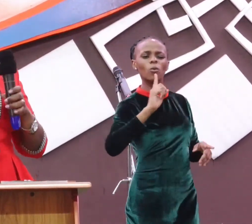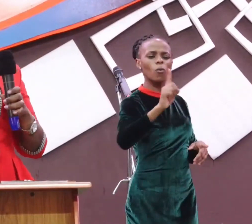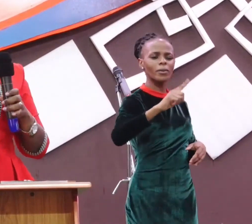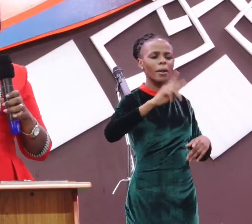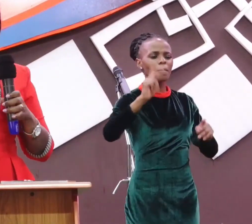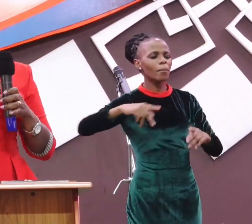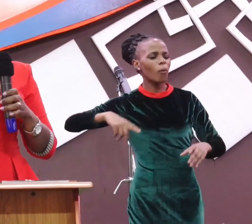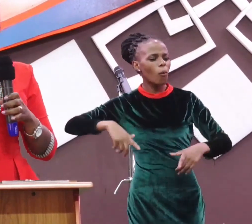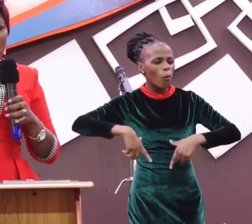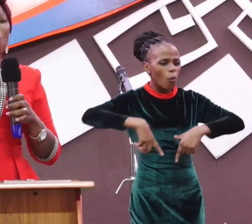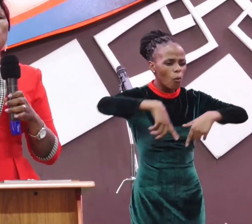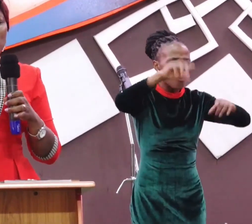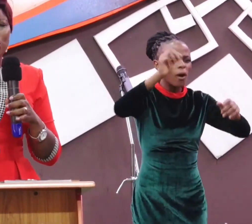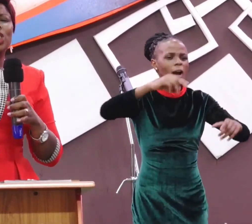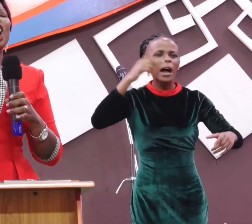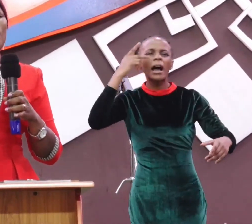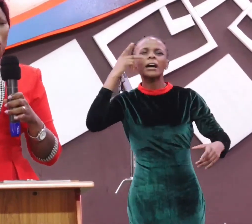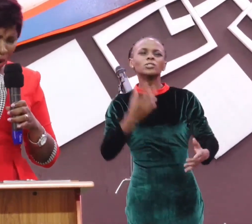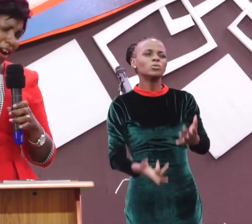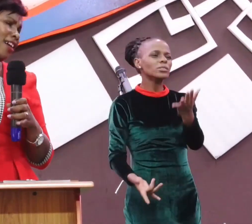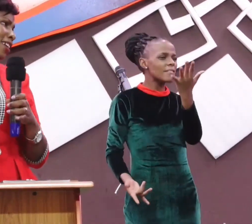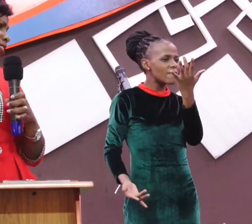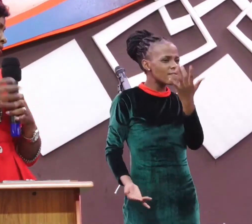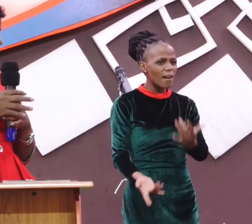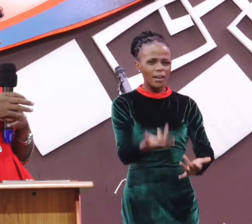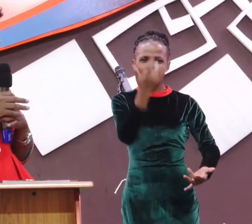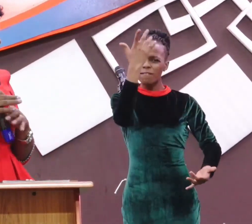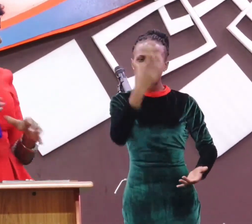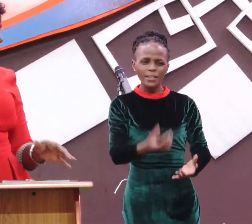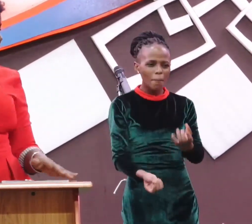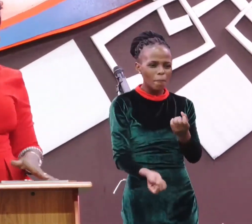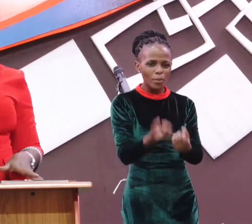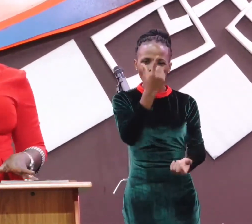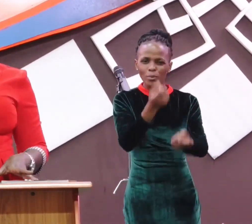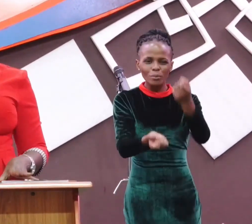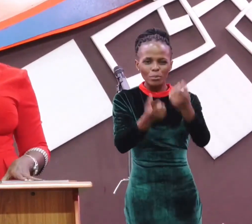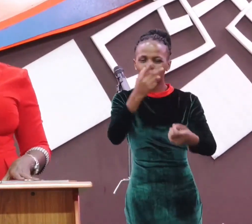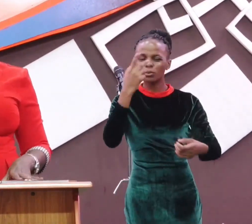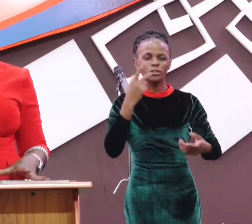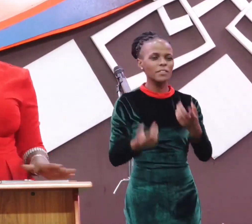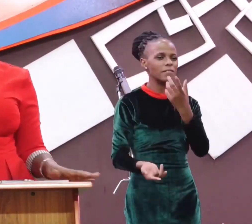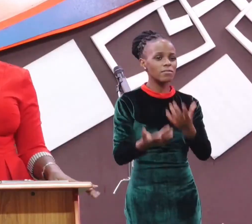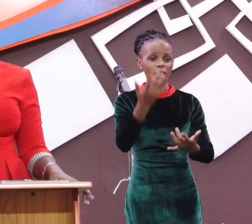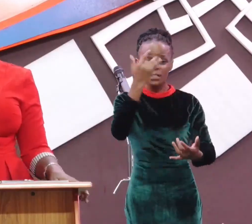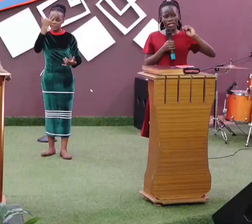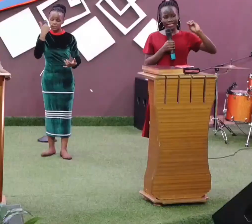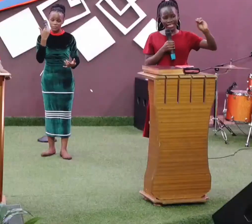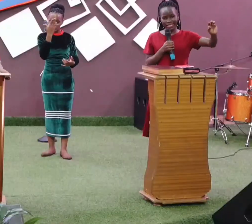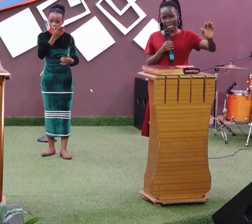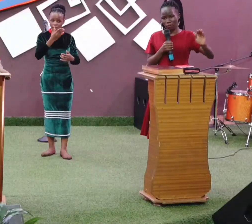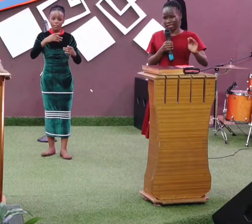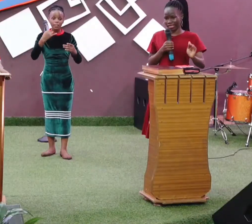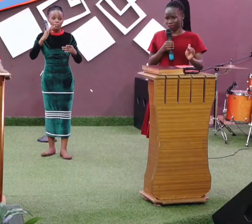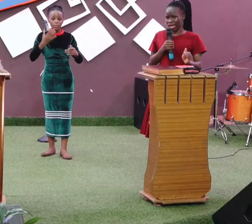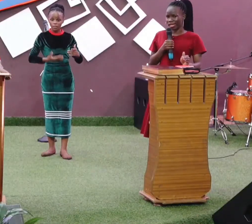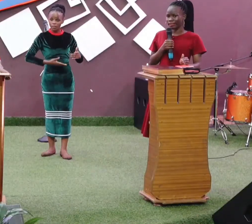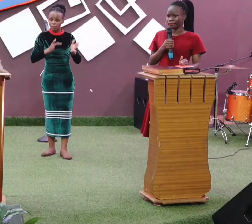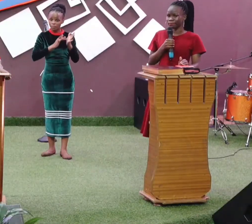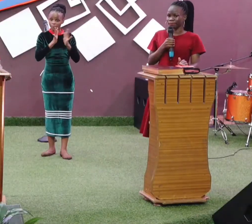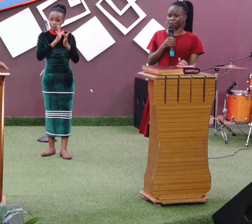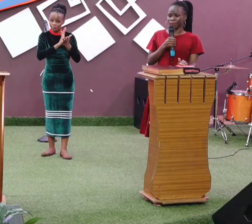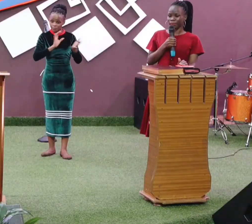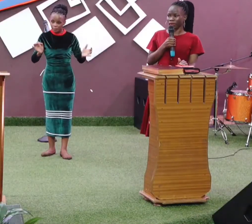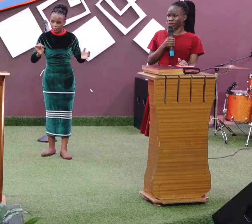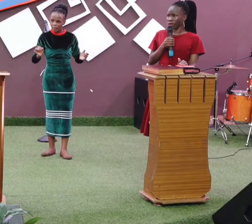kizibu ng'olaba omuliro nga gubumbujja nga gwaka. There was a place full of fire that those who don't have Bibles were sent there by these